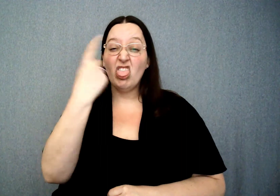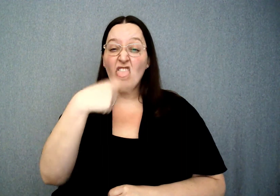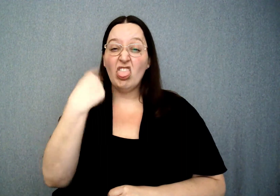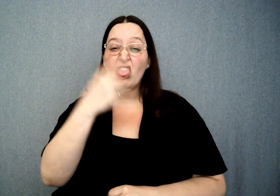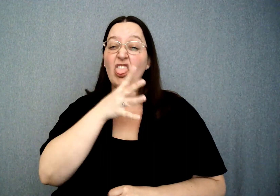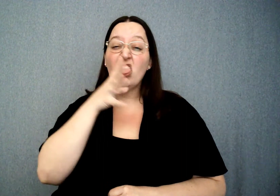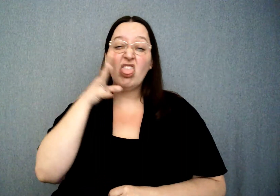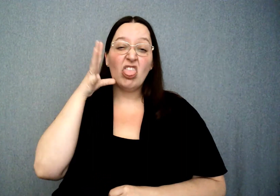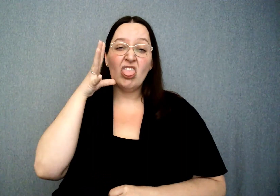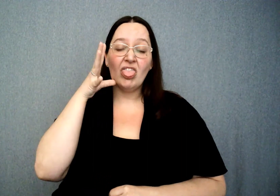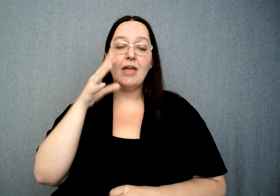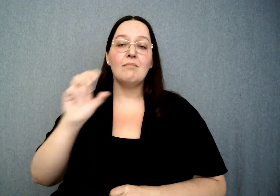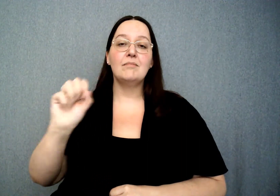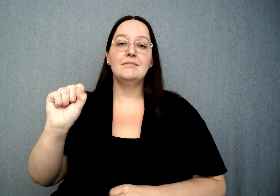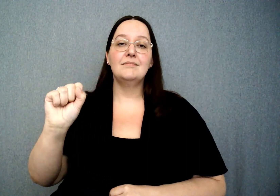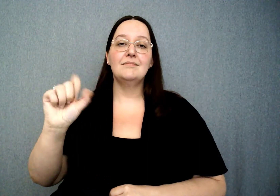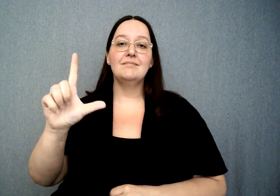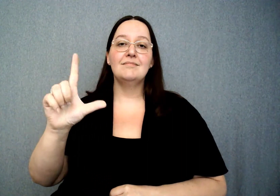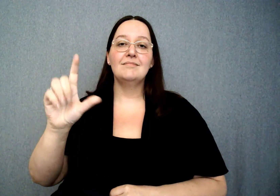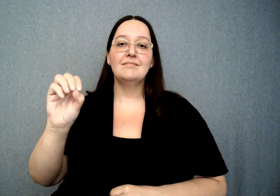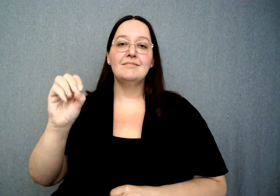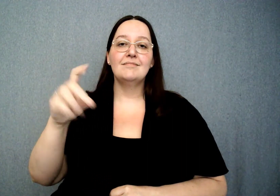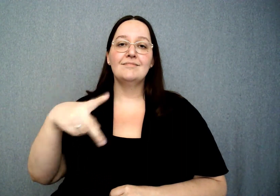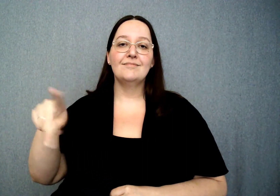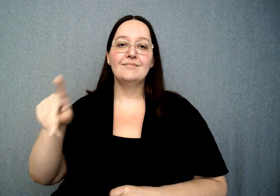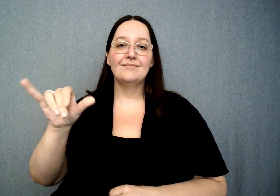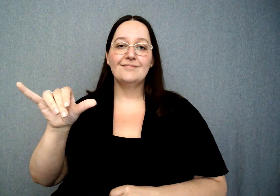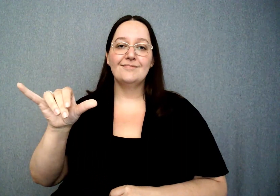facial expression, that means sloppy.